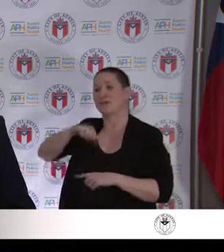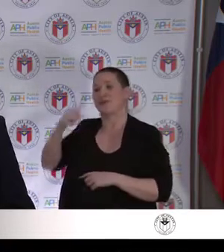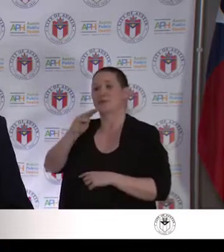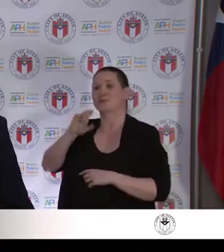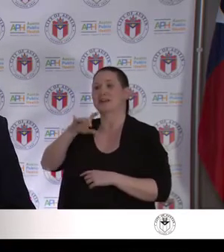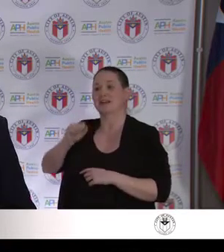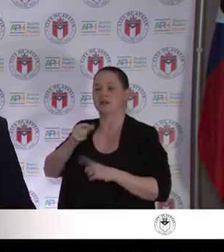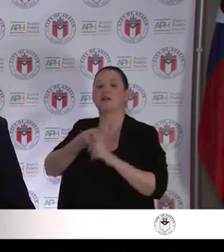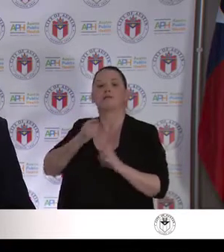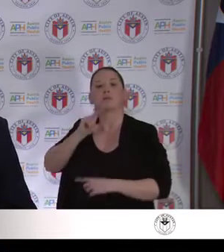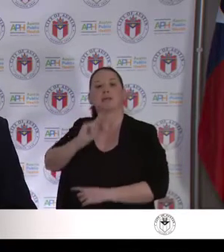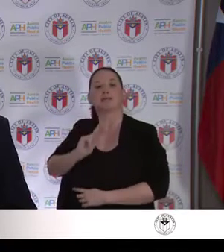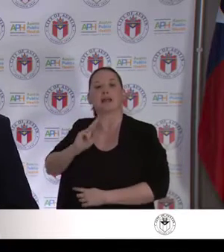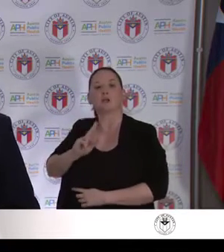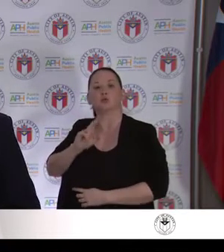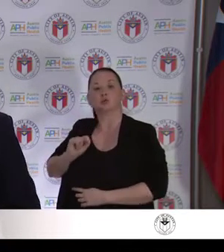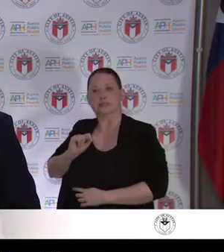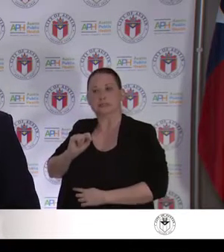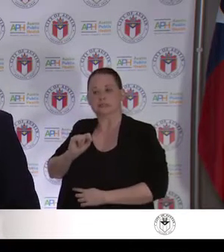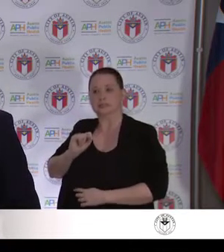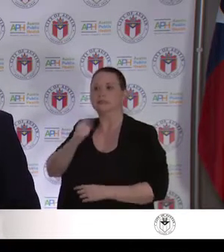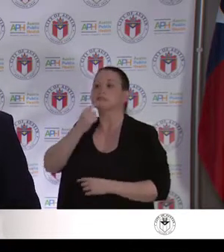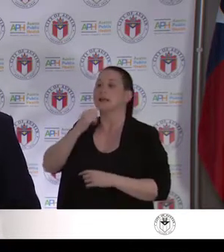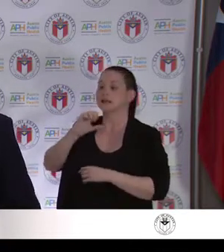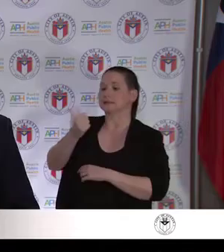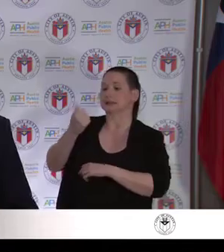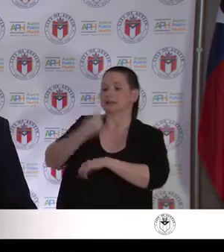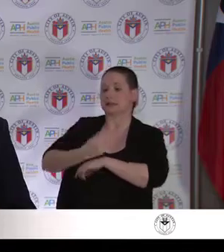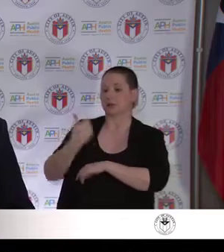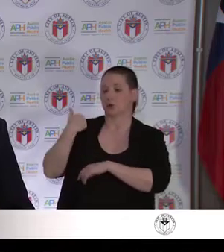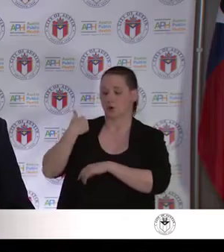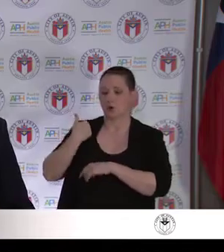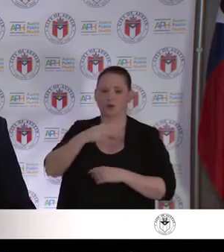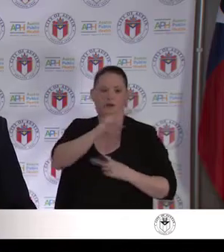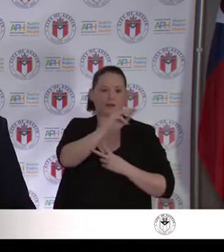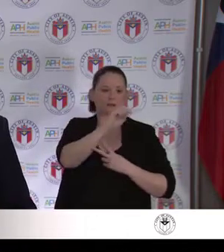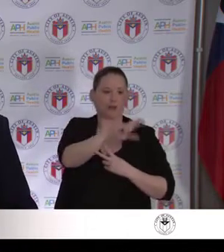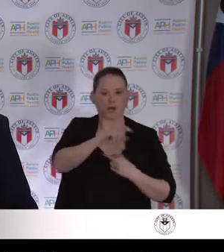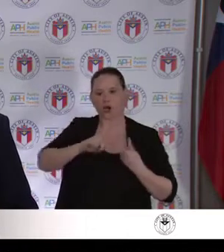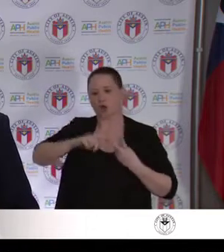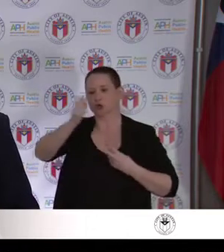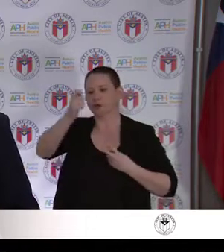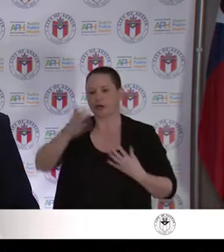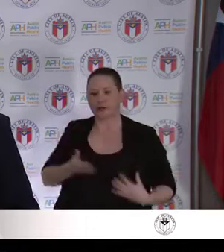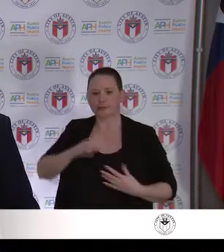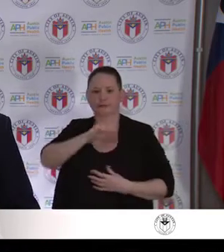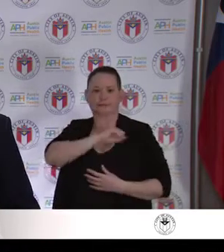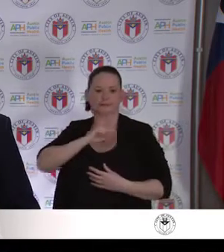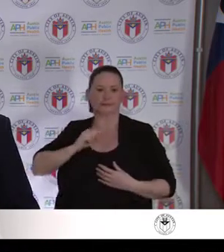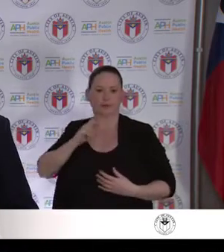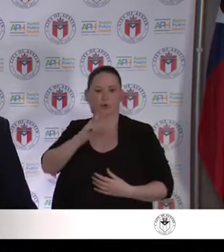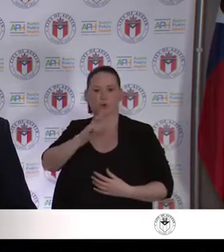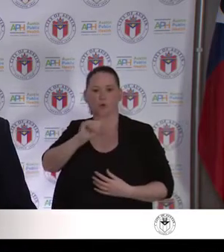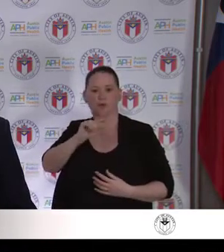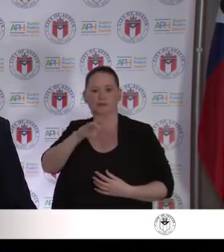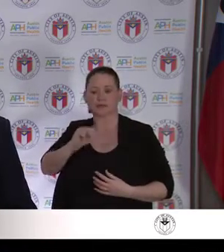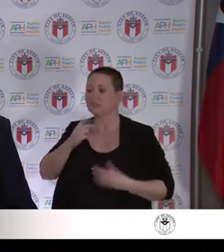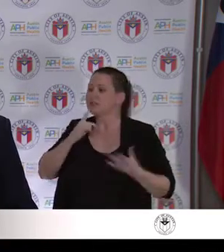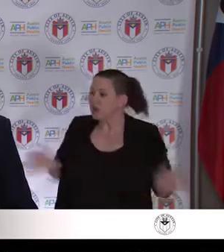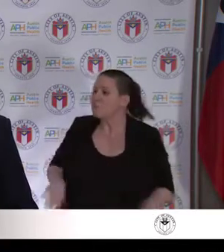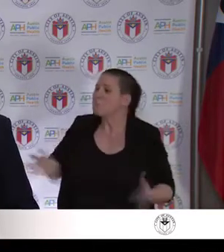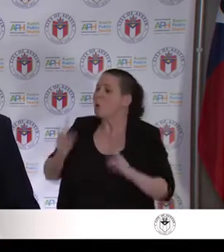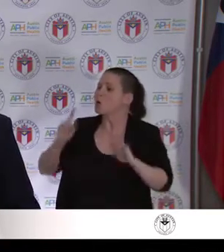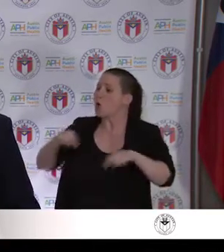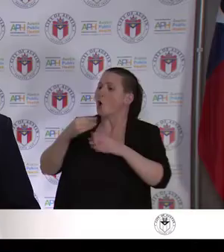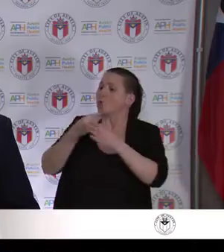one is from KUT. It says, just 10 days ago, the mayor and judge and Senator Kirk Watson were encouraging people to frequent bars and